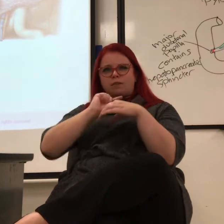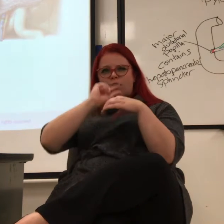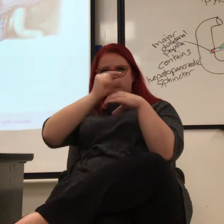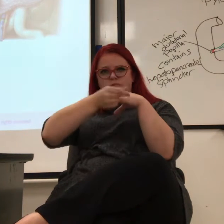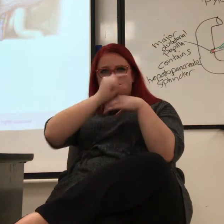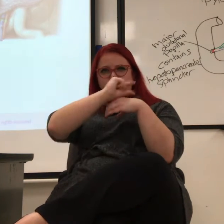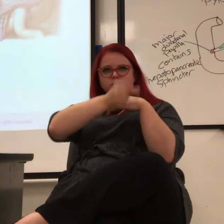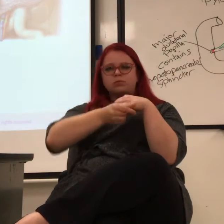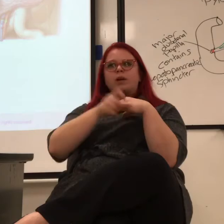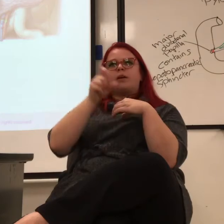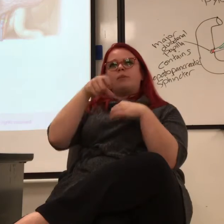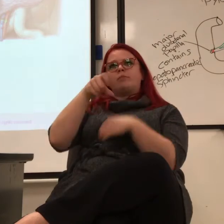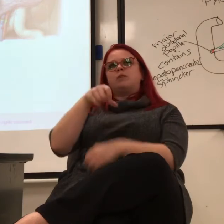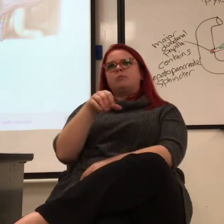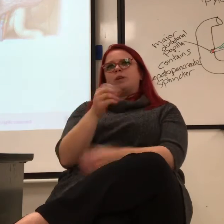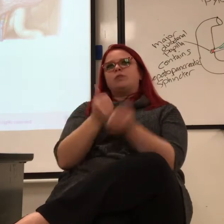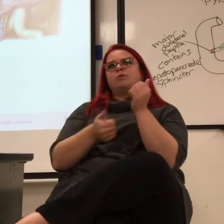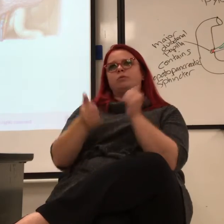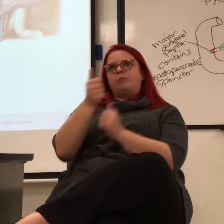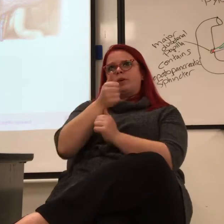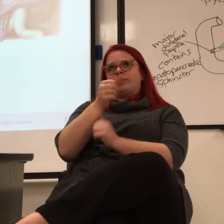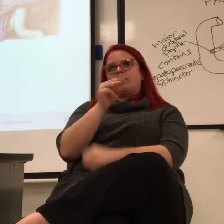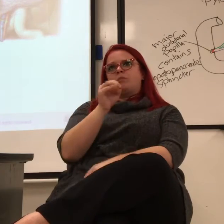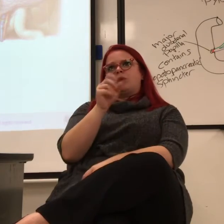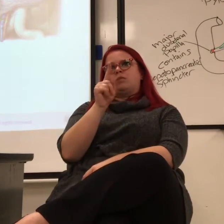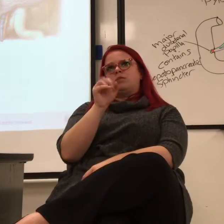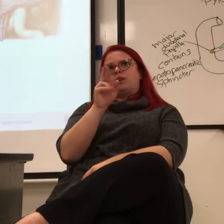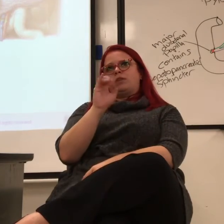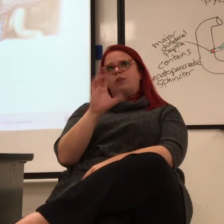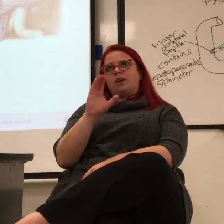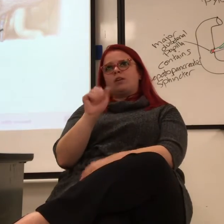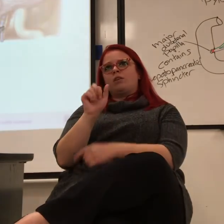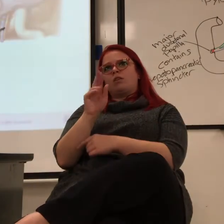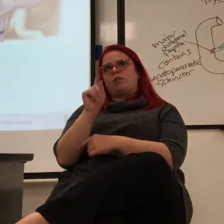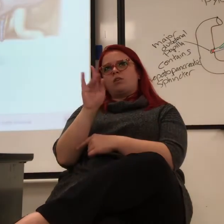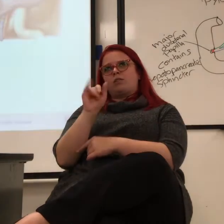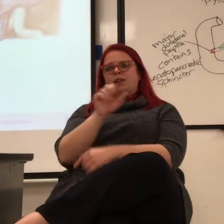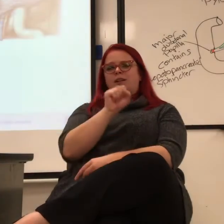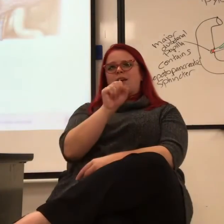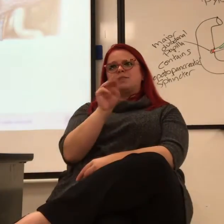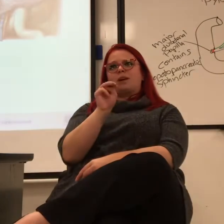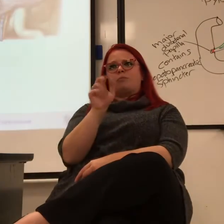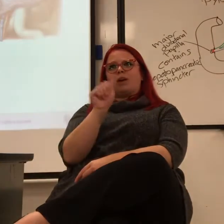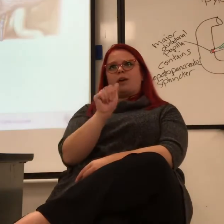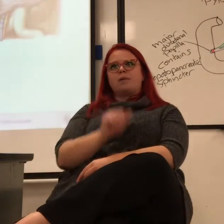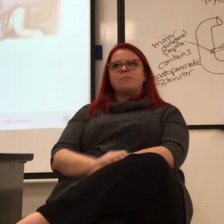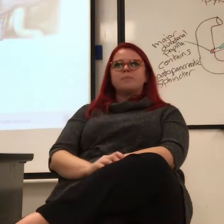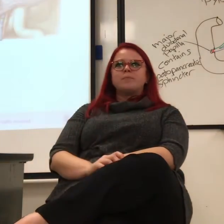be the superior mesenteric artery, SMA. Okay, there it is there.